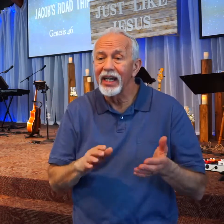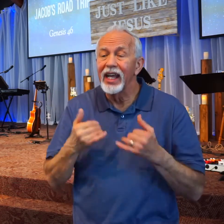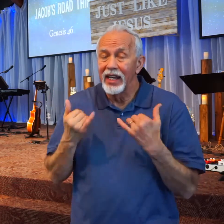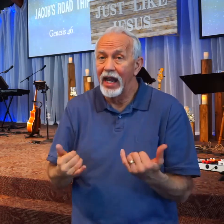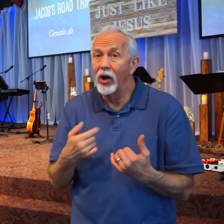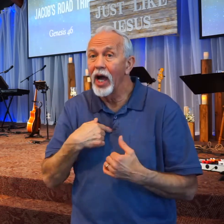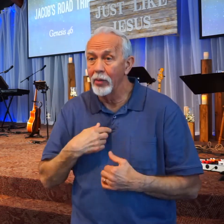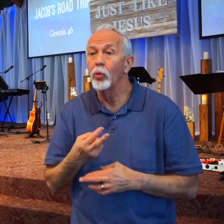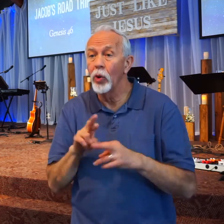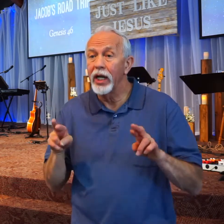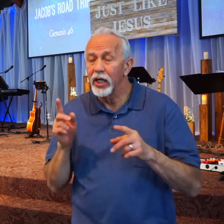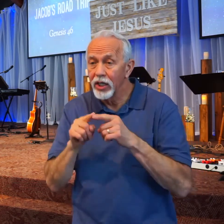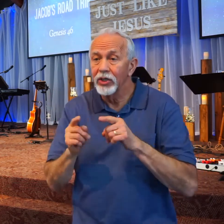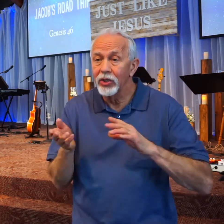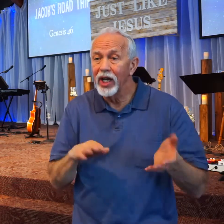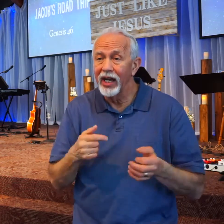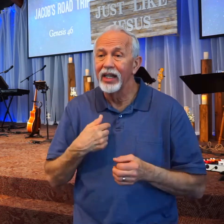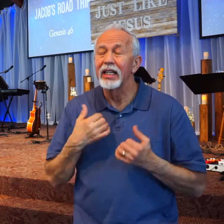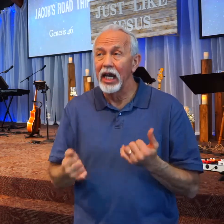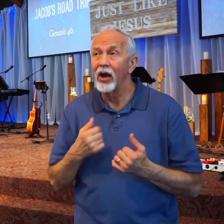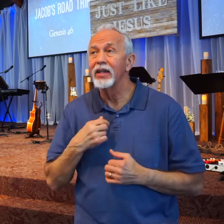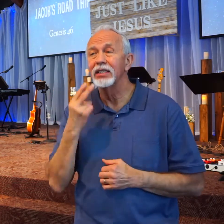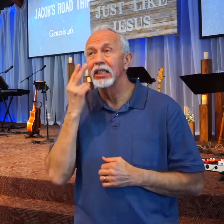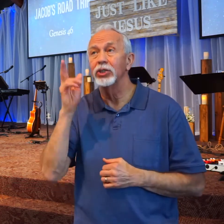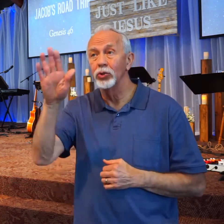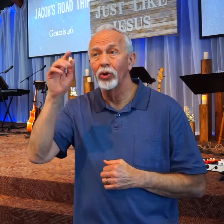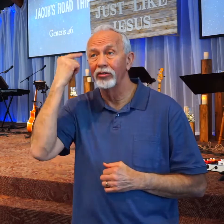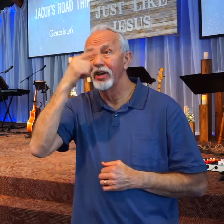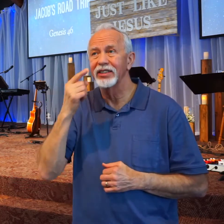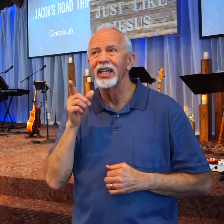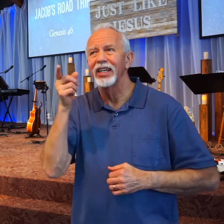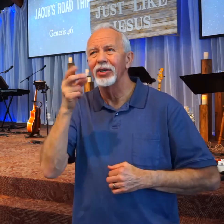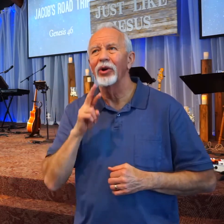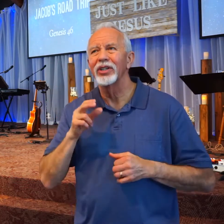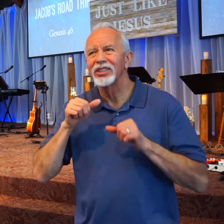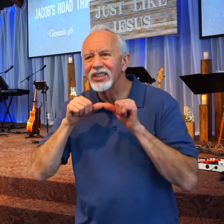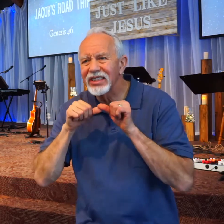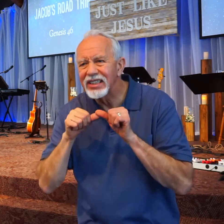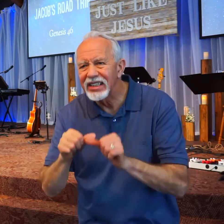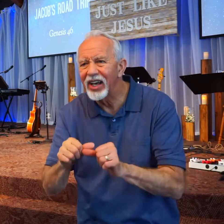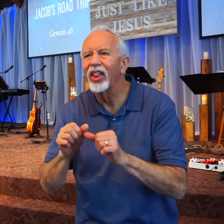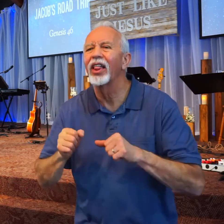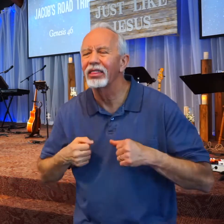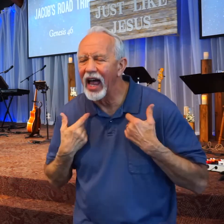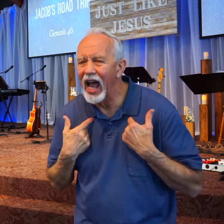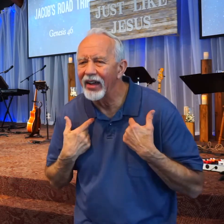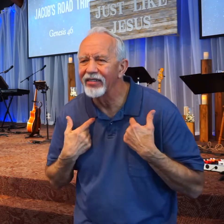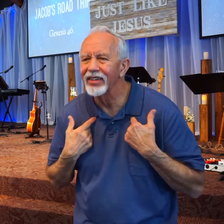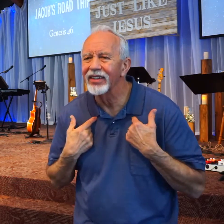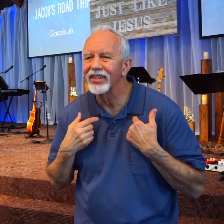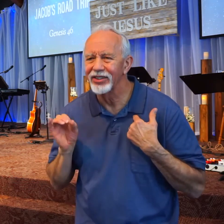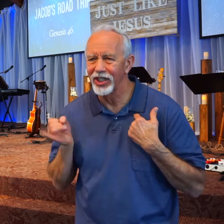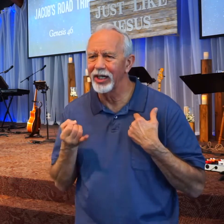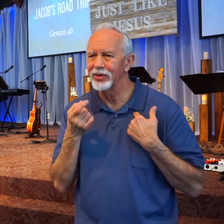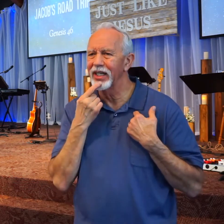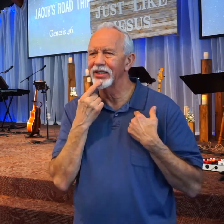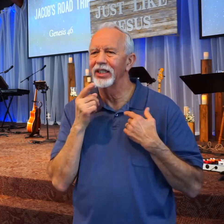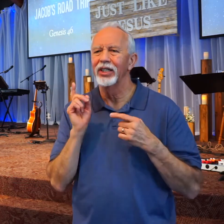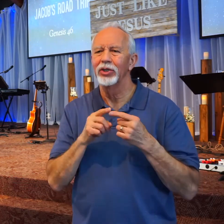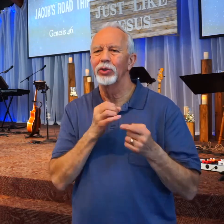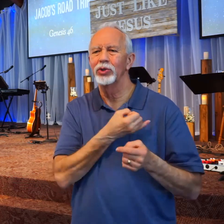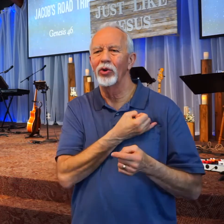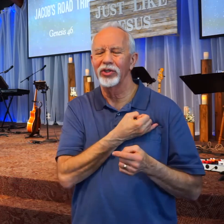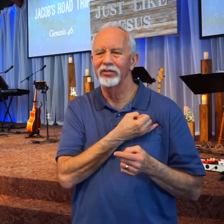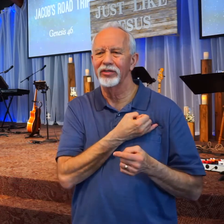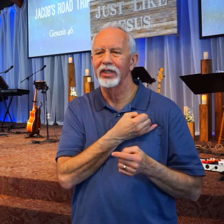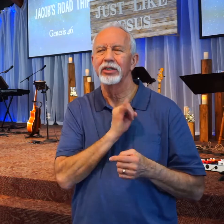to die. Now that I have seen your face and you are still alive." And Joseph